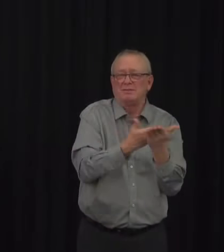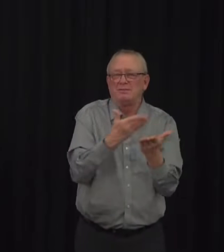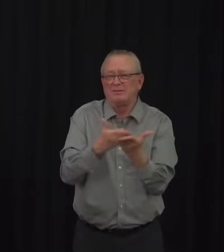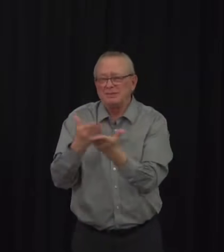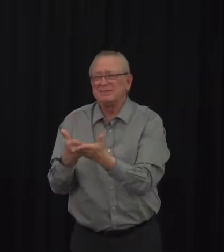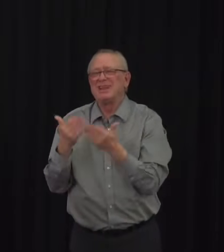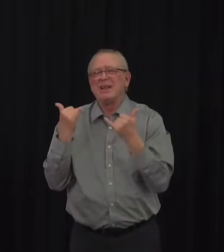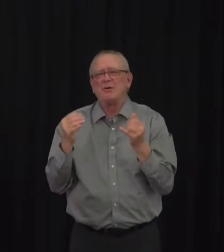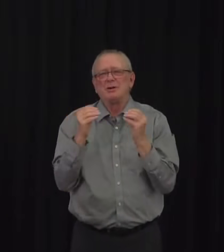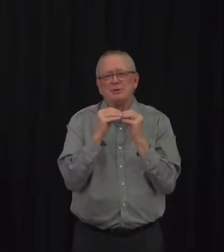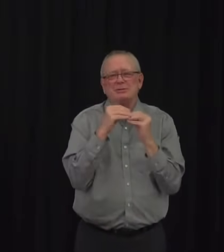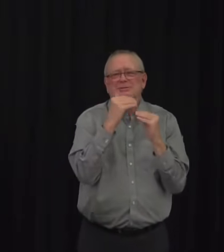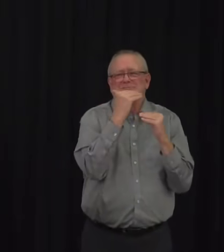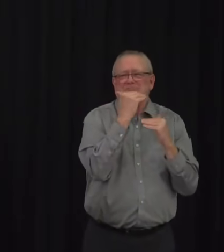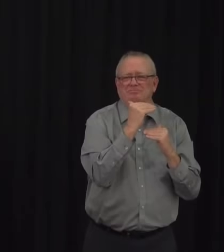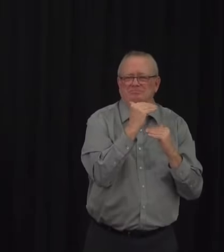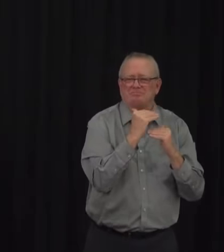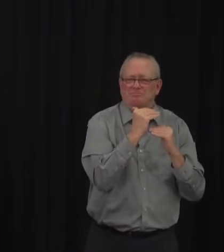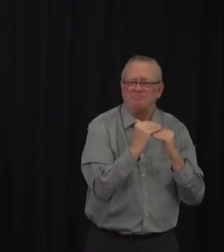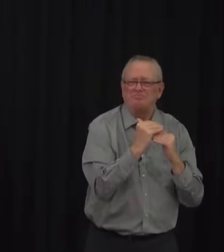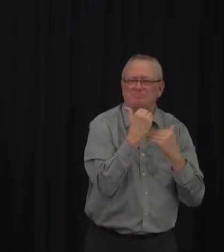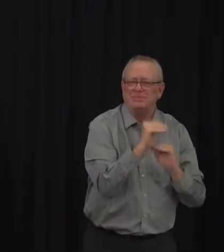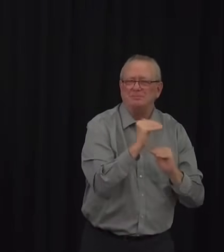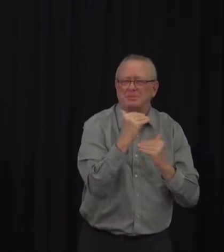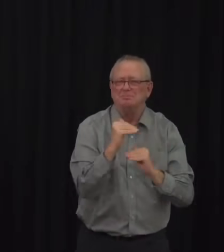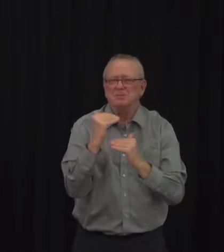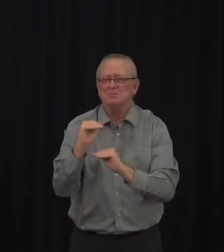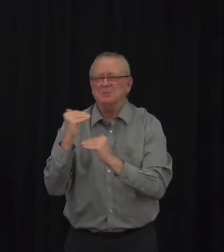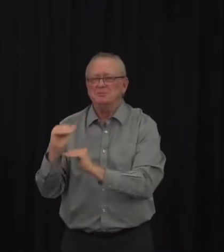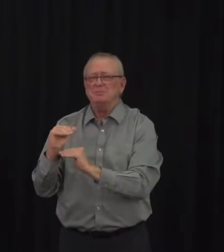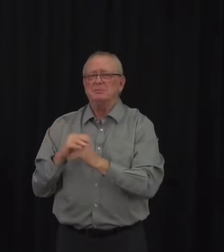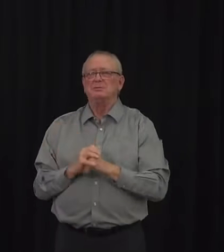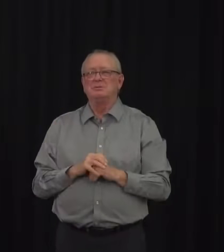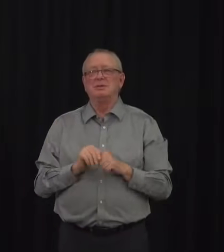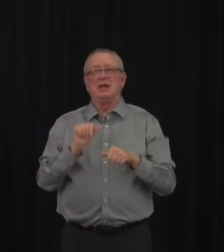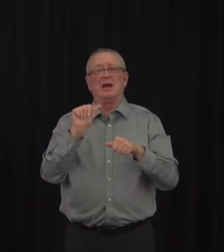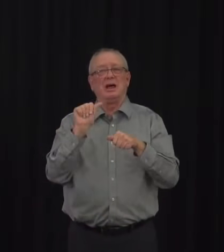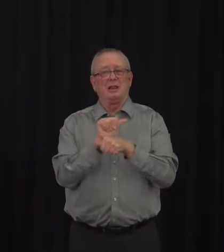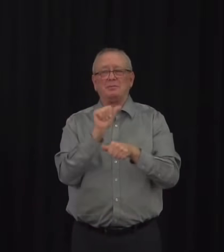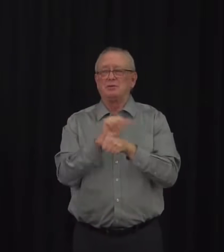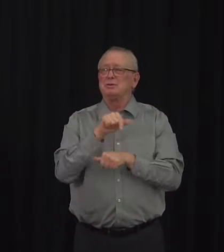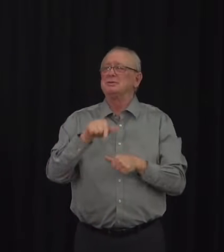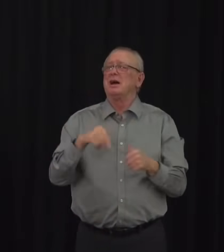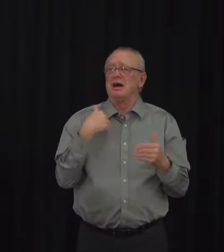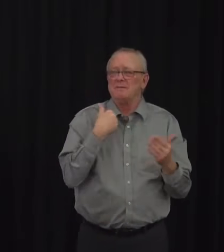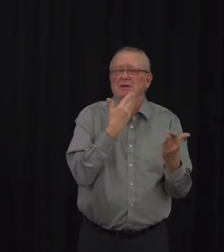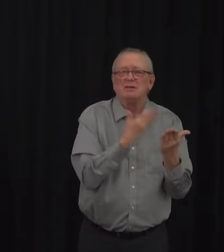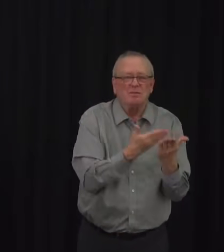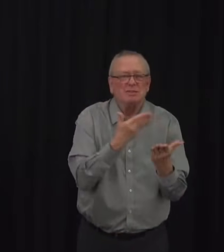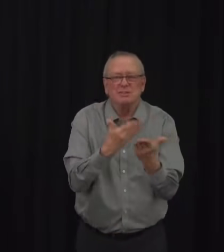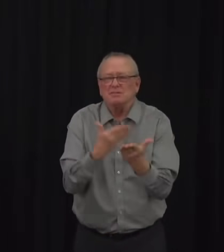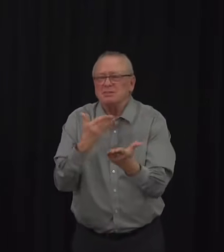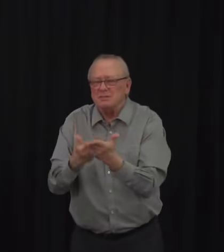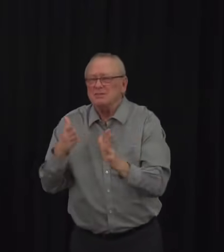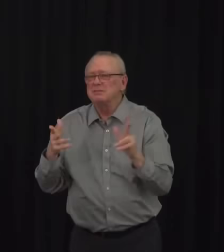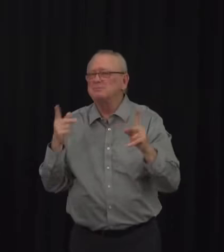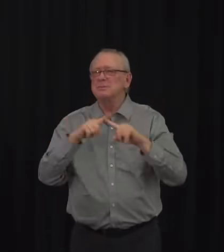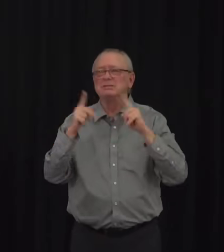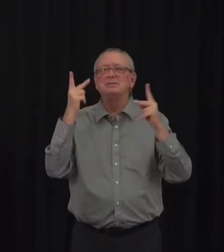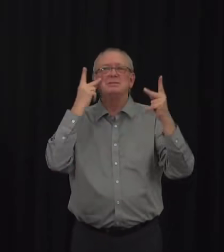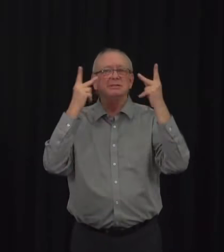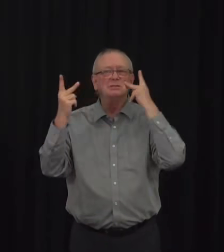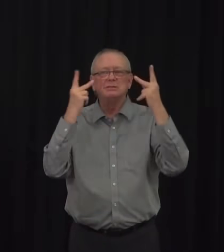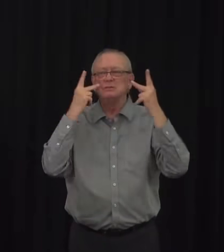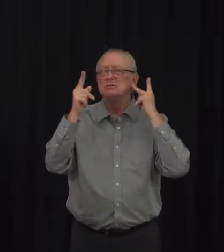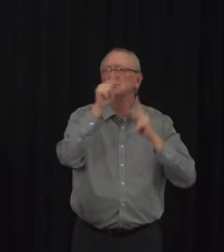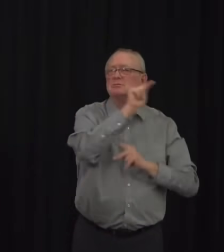I say, it's based both on our own experience in this province as well as those being routinely identified as the highest risk types of